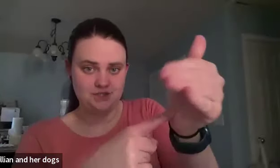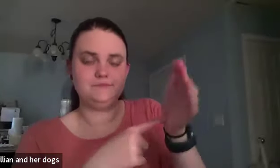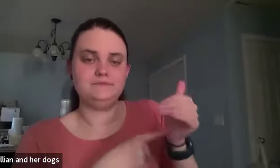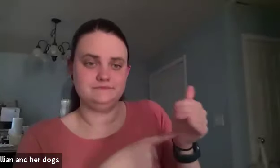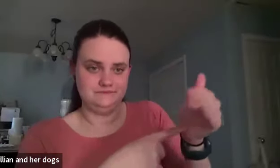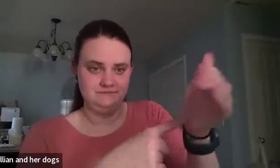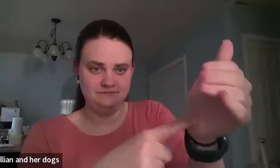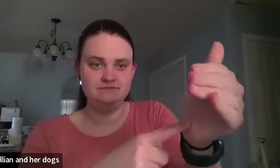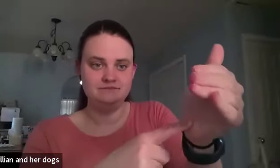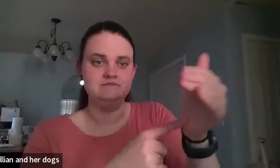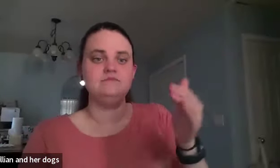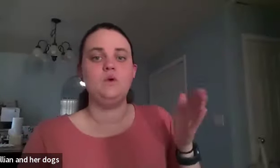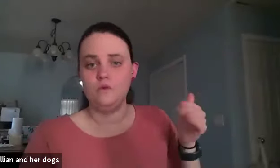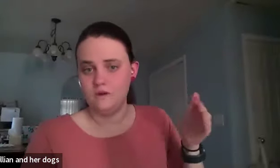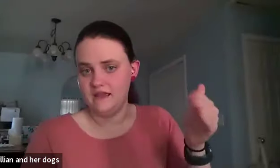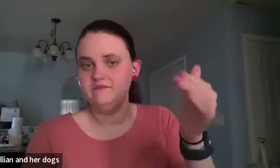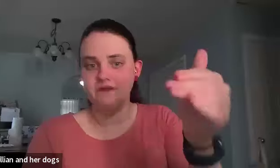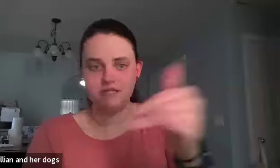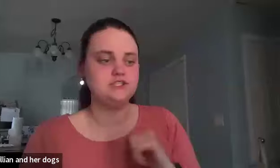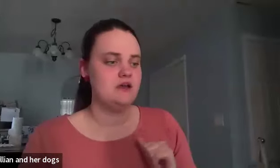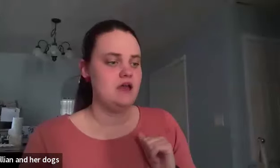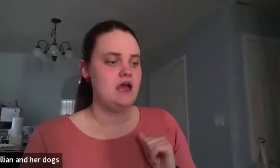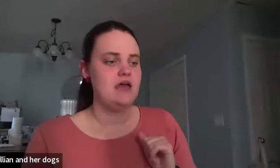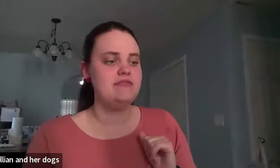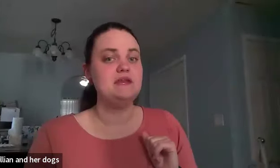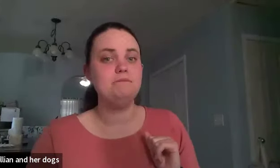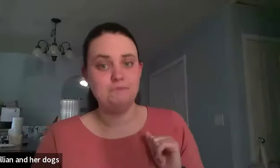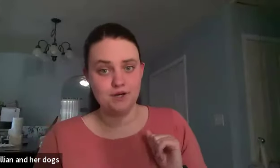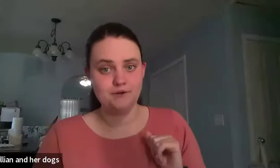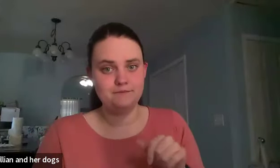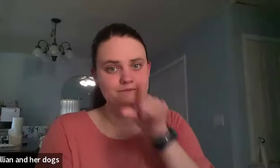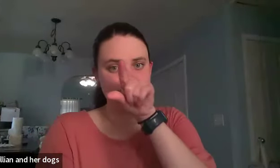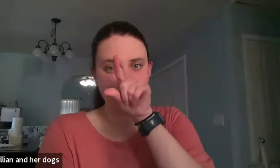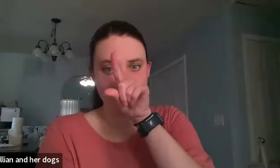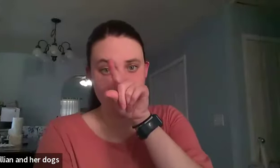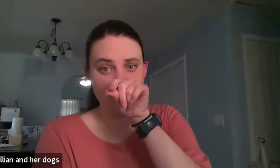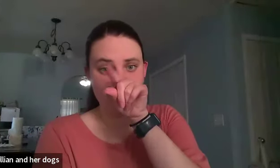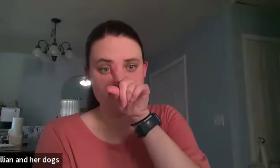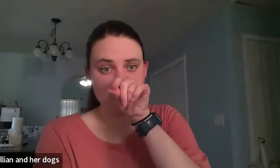fish, or the one hand fish, and then bird, bird.